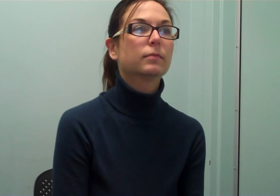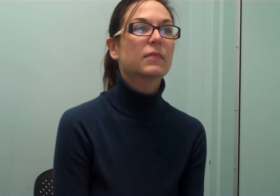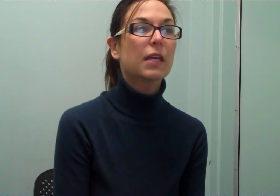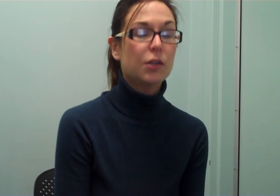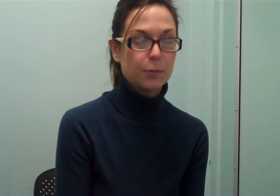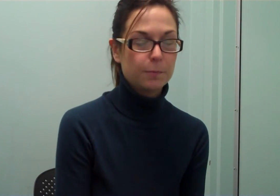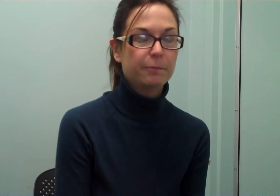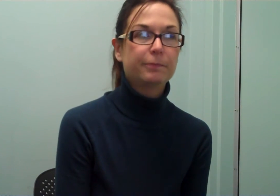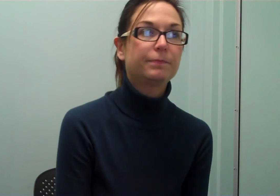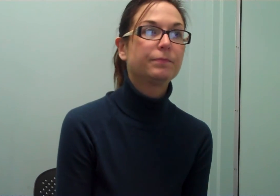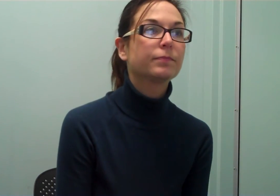Thank you.